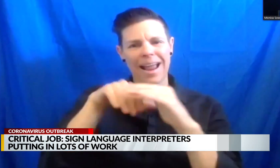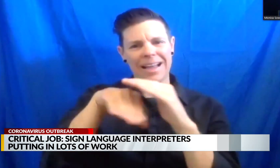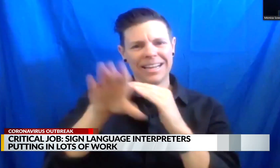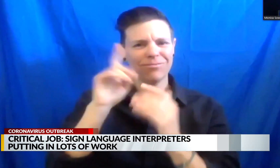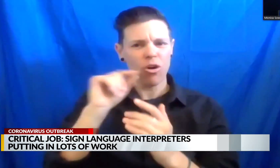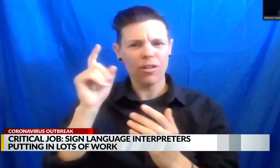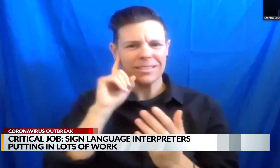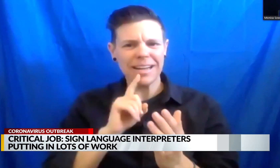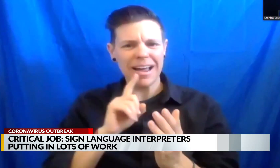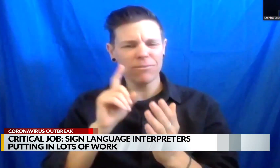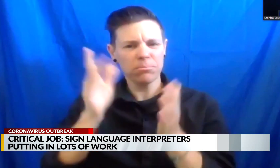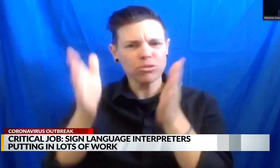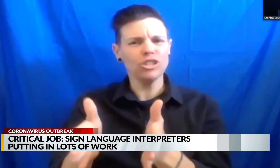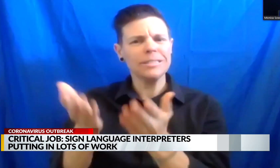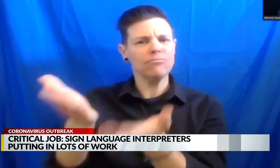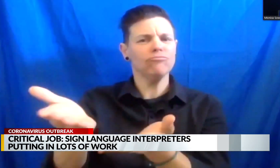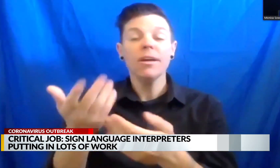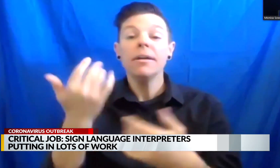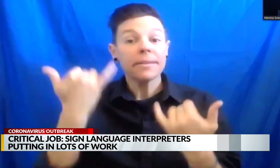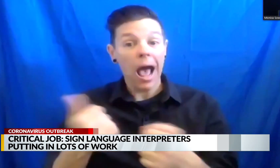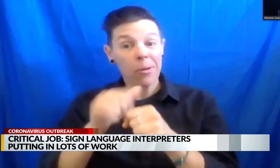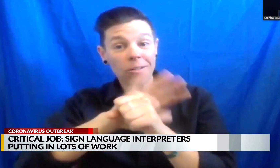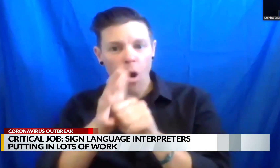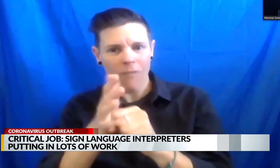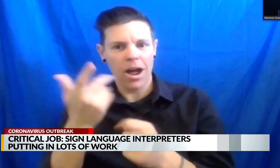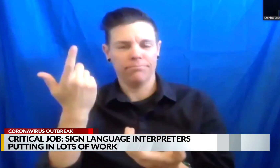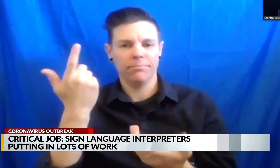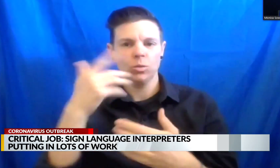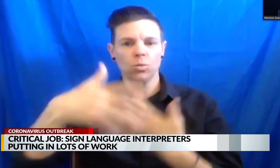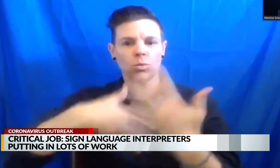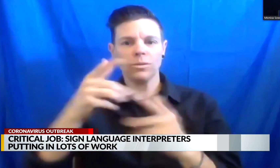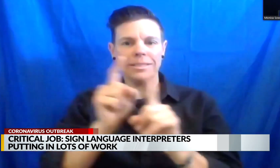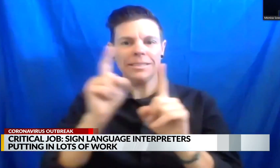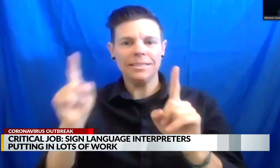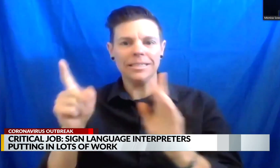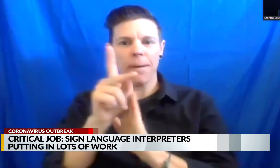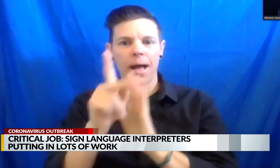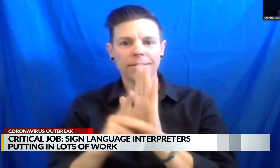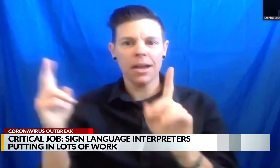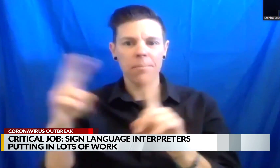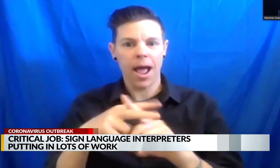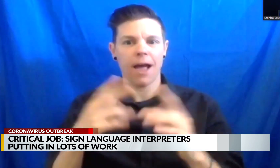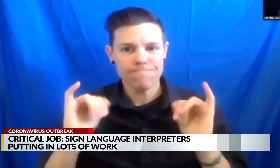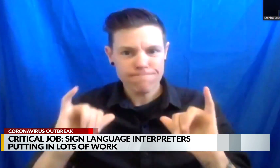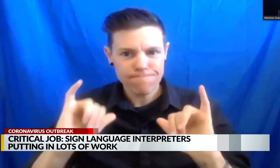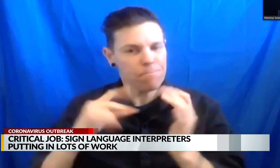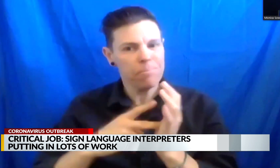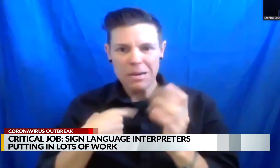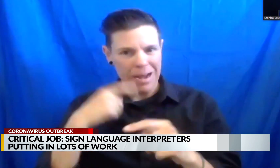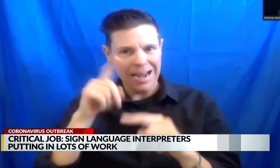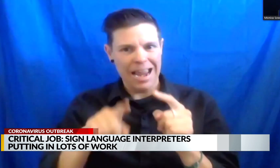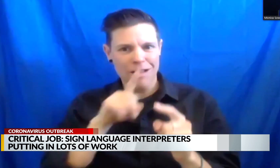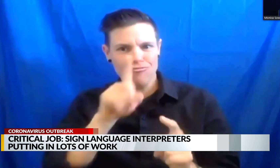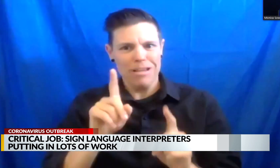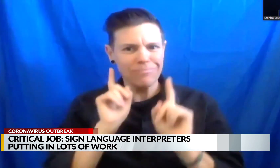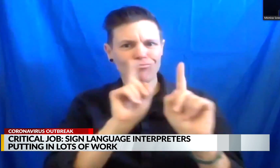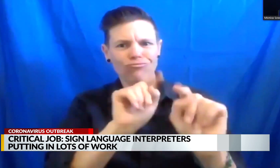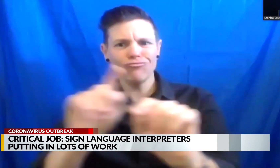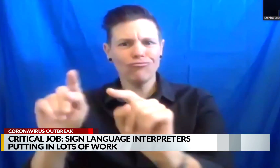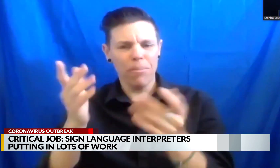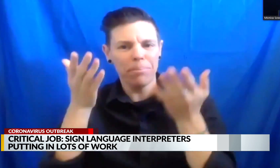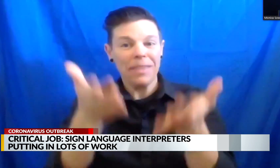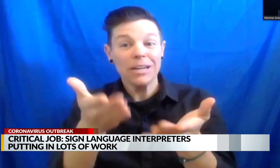for really communication access for the deaf person, as well as the hearing person. know, coronavirus has hit, and the social distancing